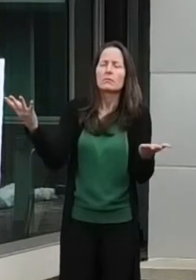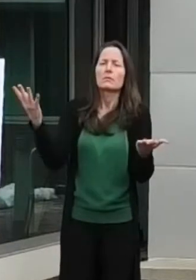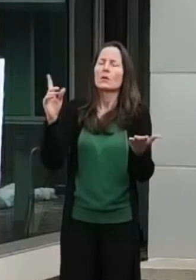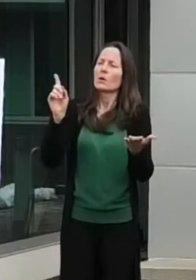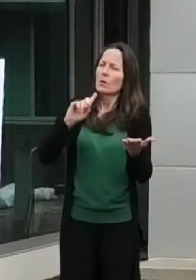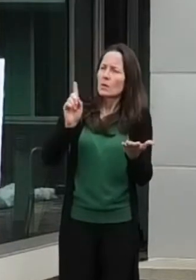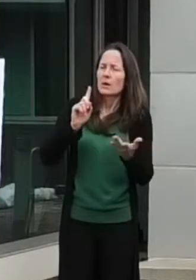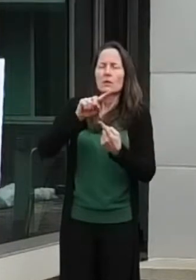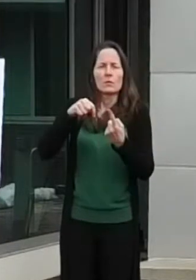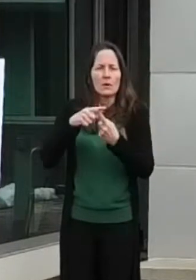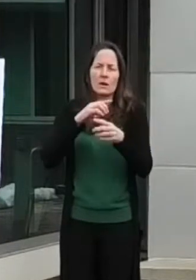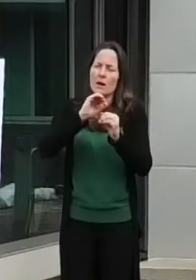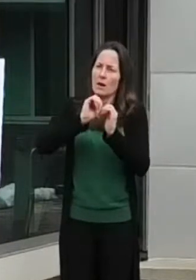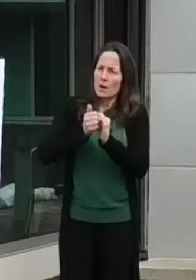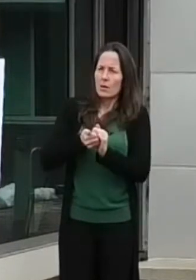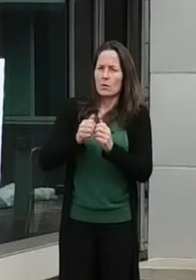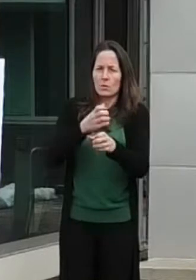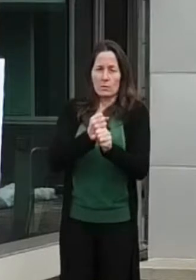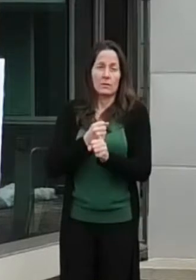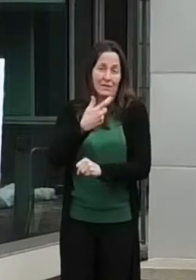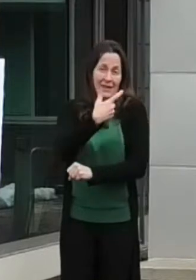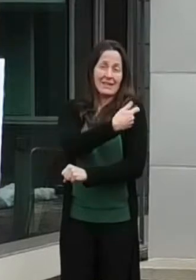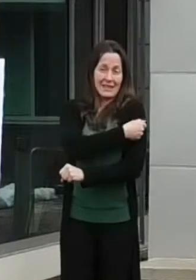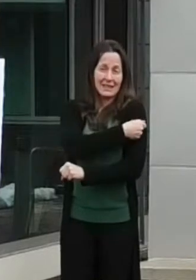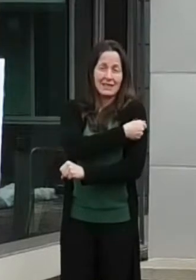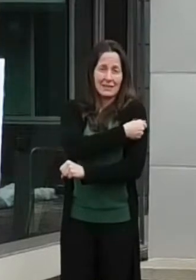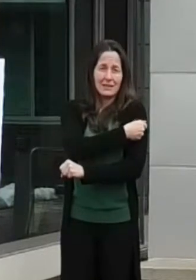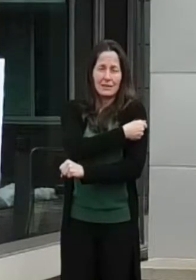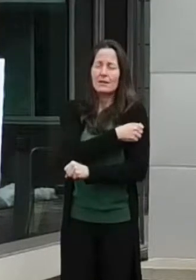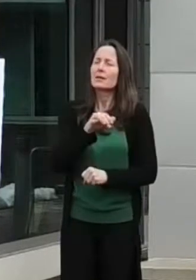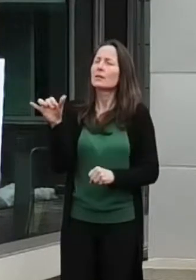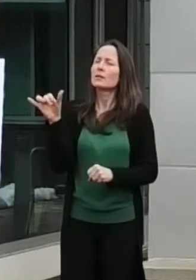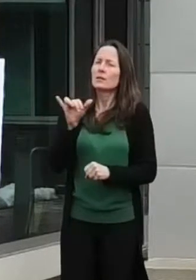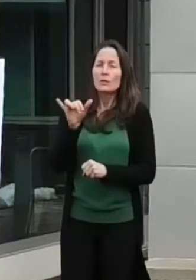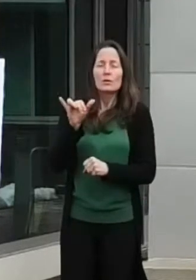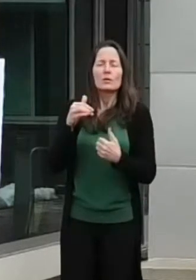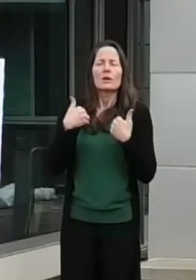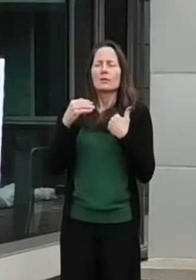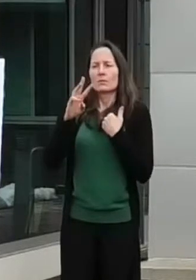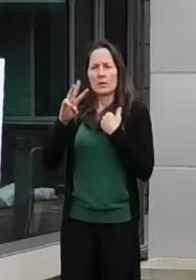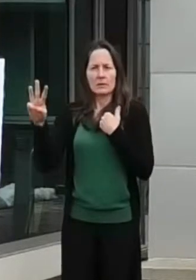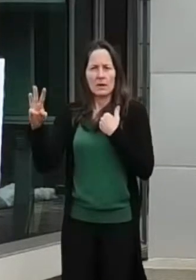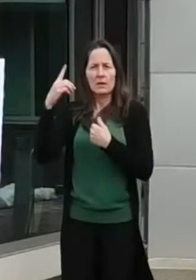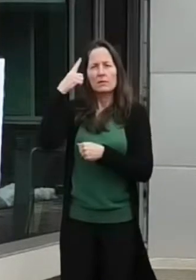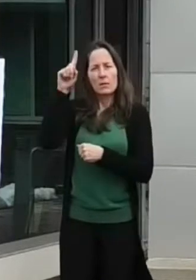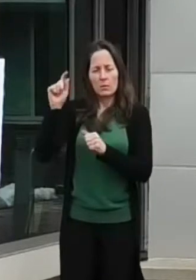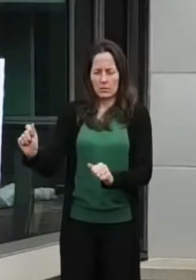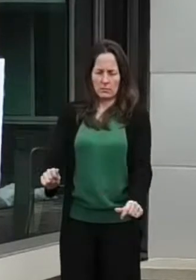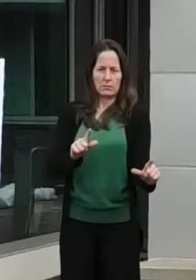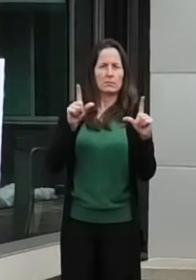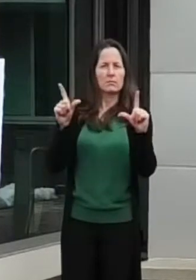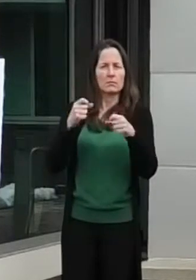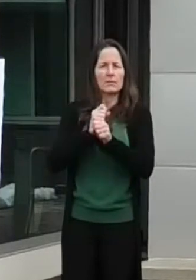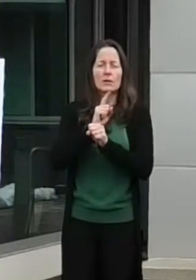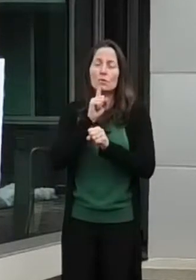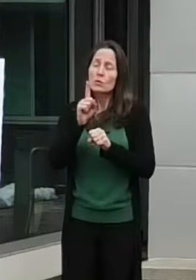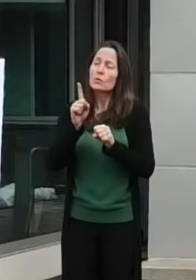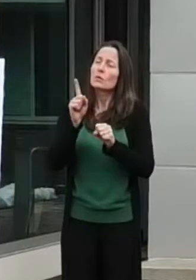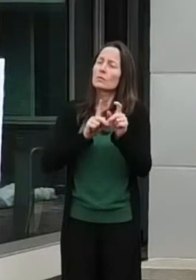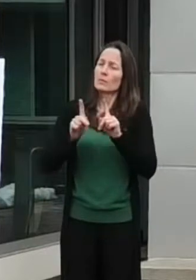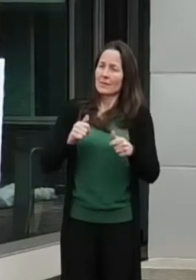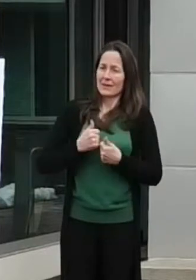vaccines, and an updated website that connects residents and businesses to the information they need